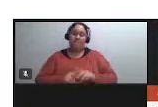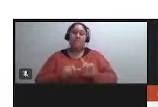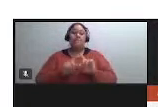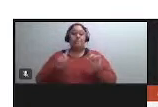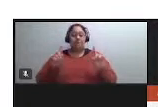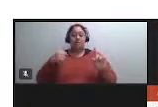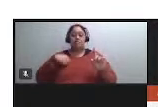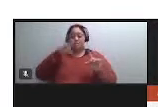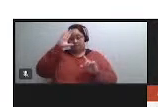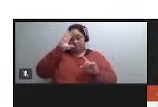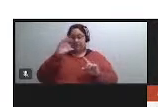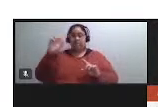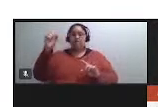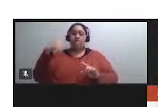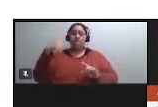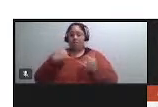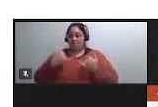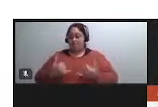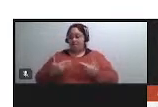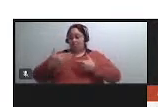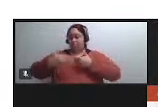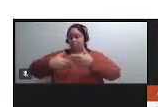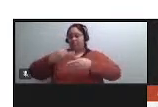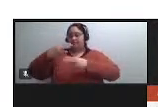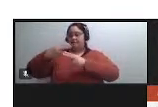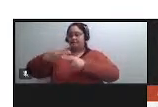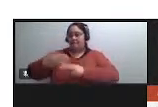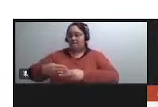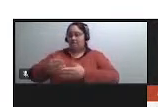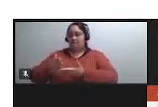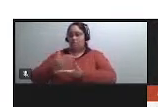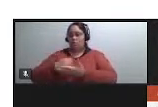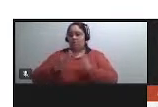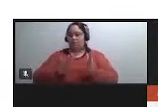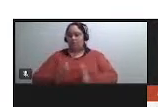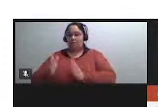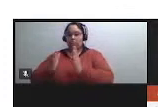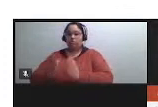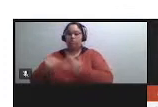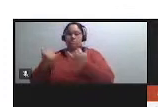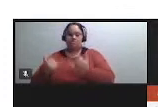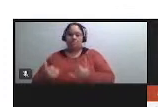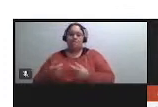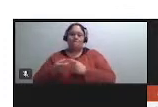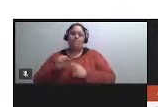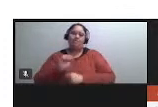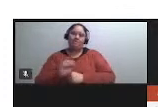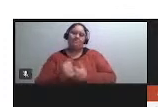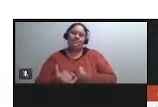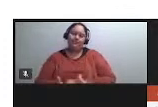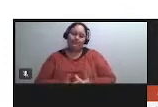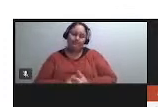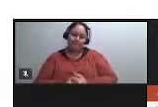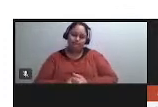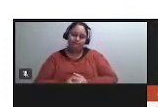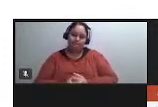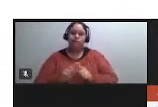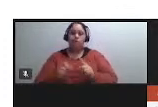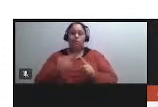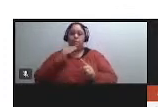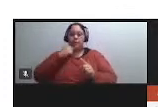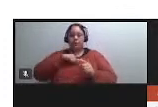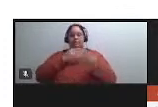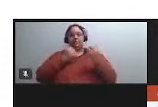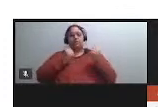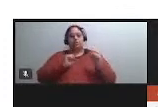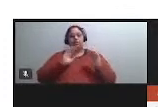I believe that we are in the final procurement stages of that at the moment. So we expect that